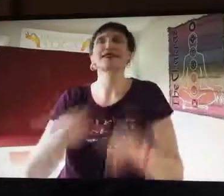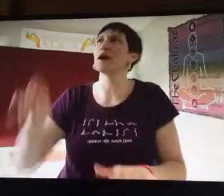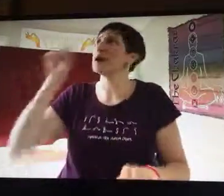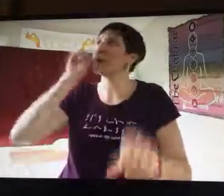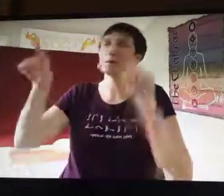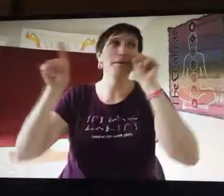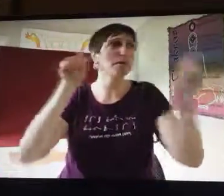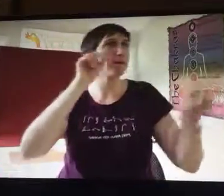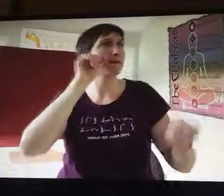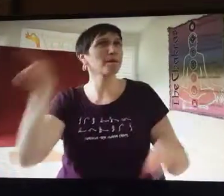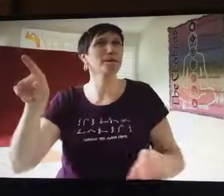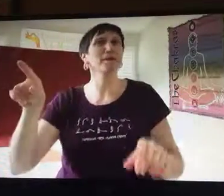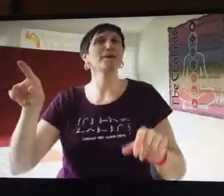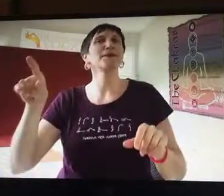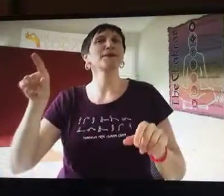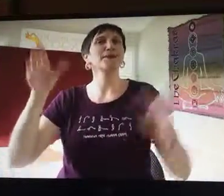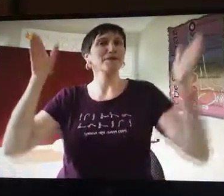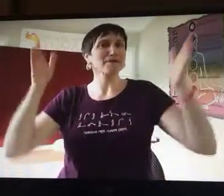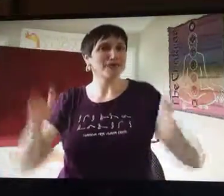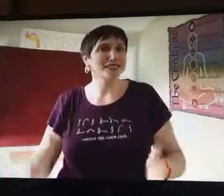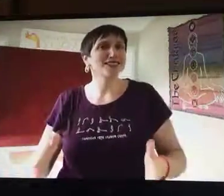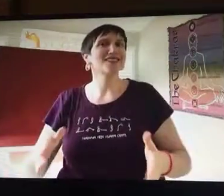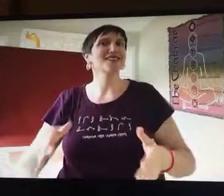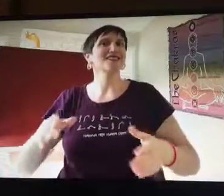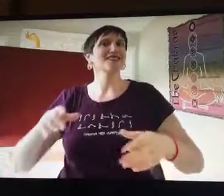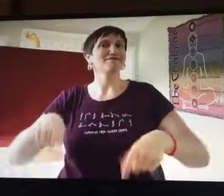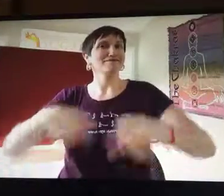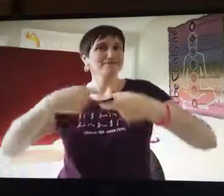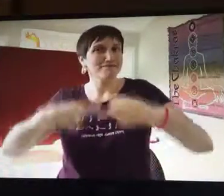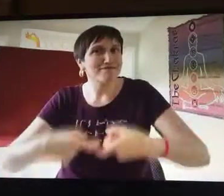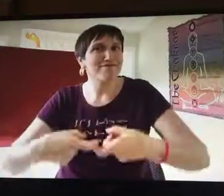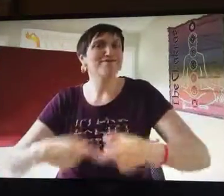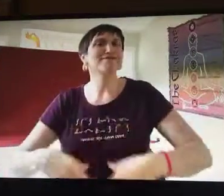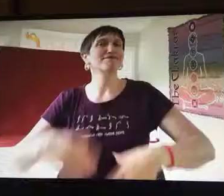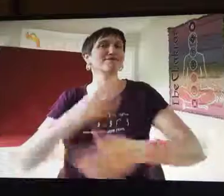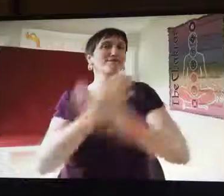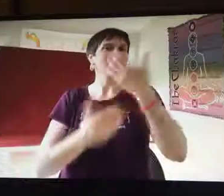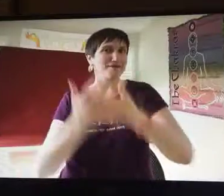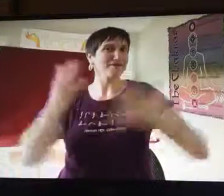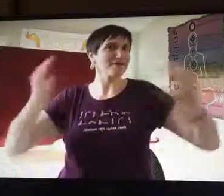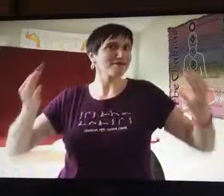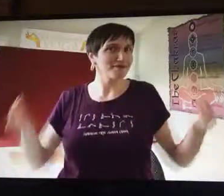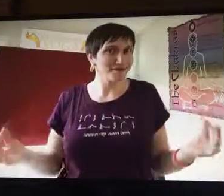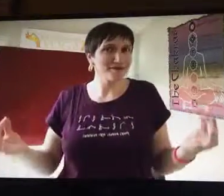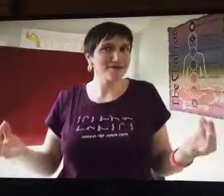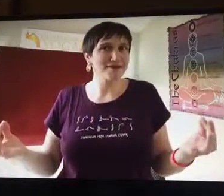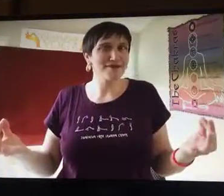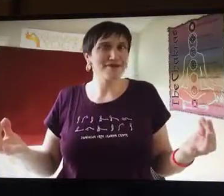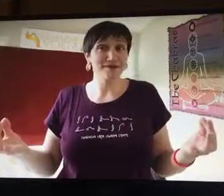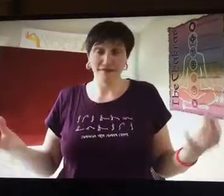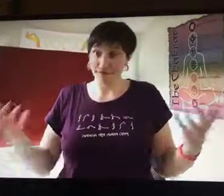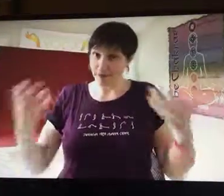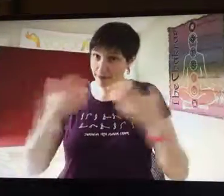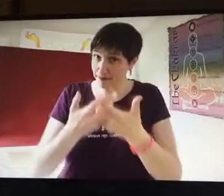There's this image that's really popular. It's a person with their legs crossed and their hands in this shape.